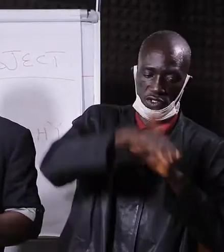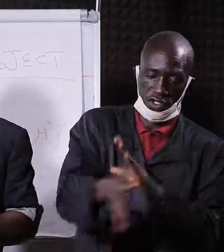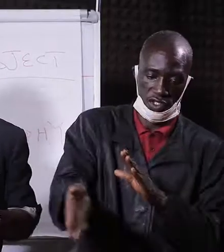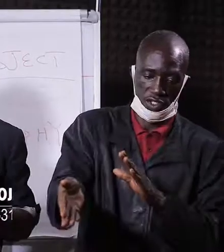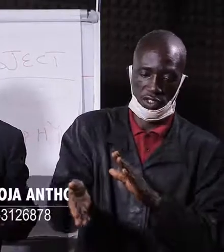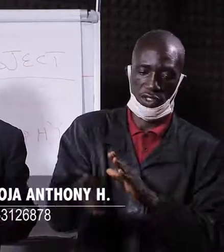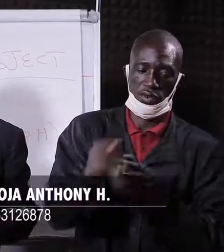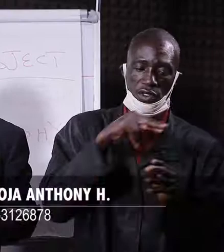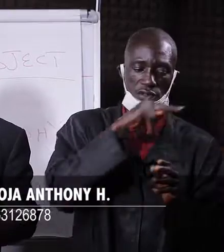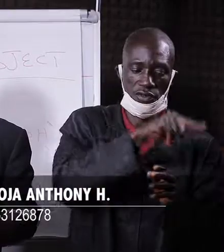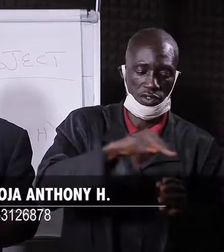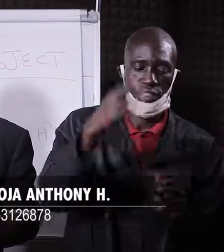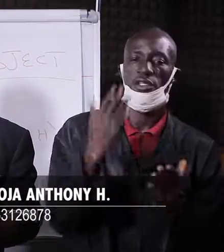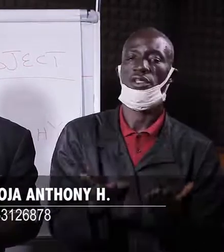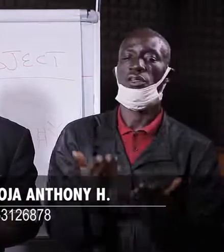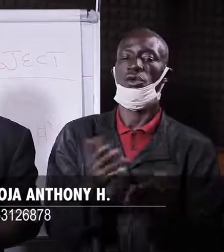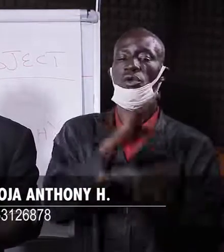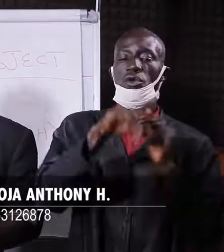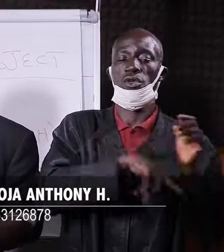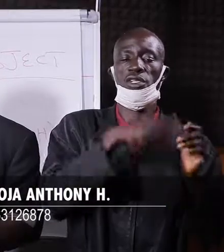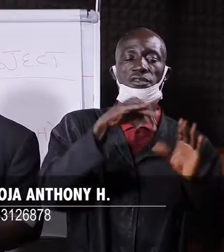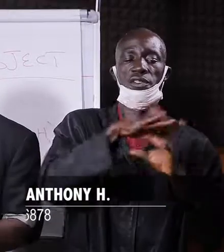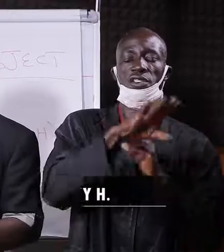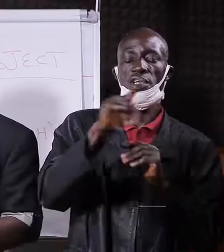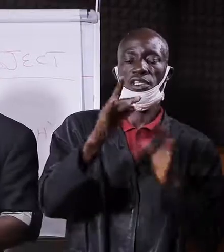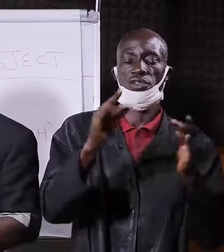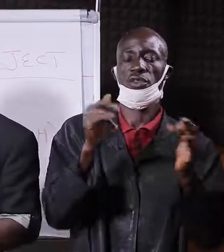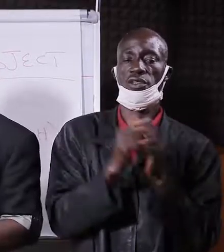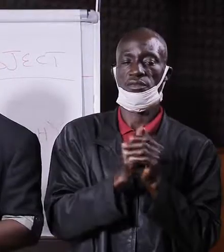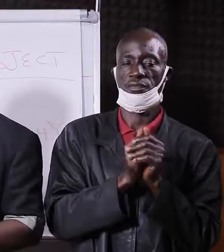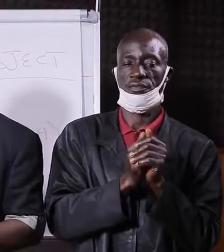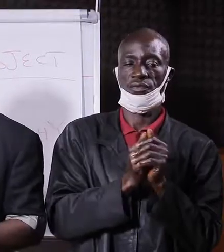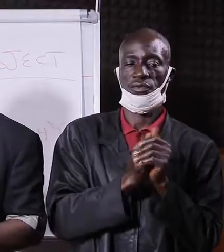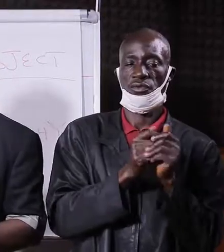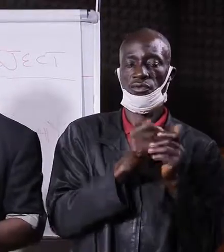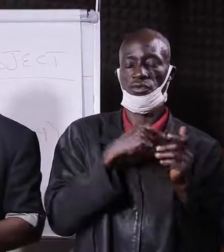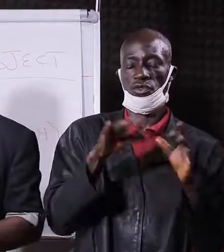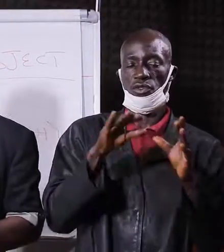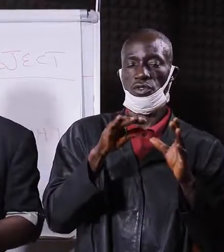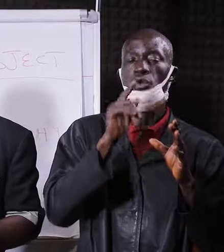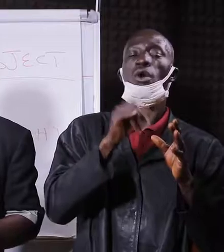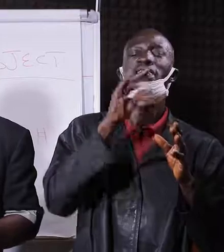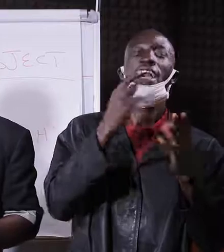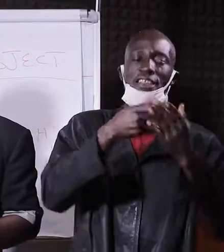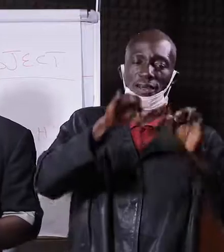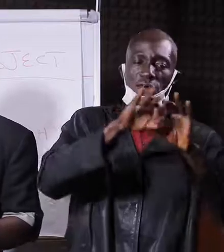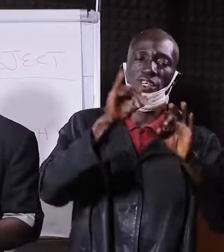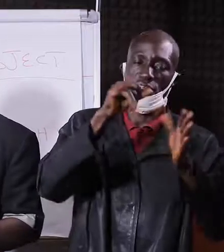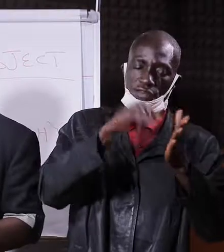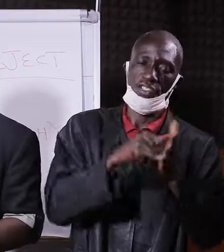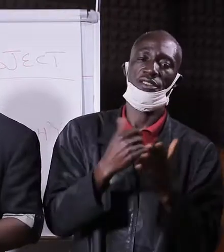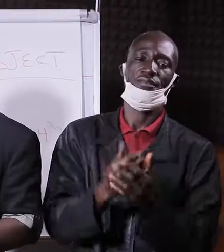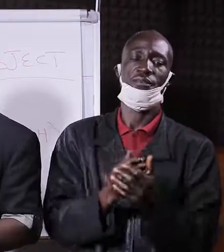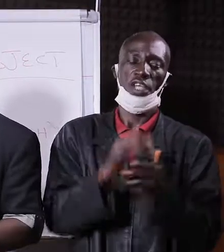What then are the importance of living organisms on soil? What then are the importance